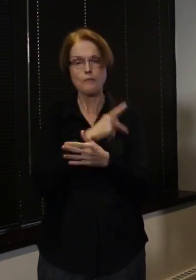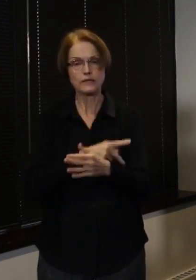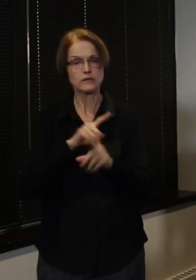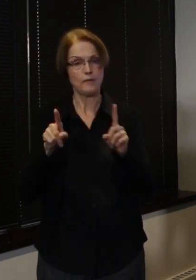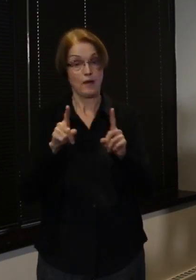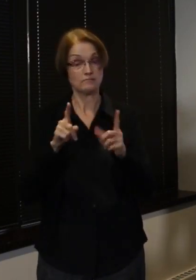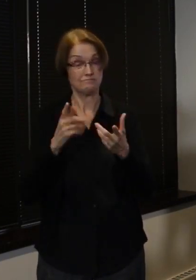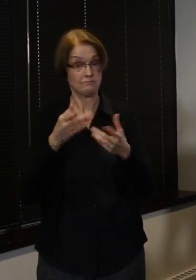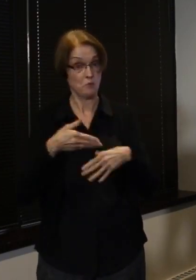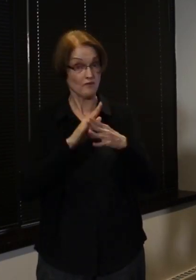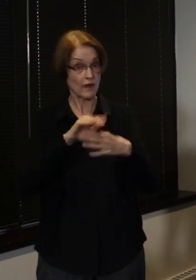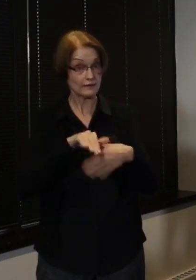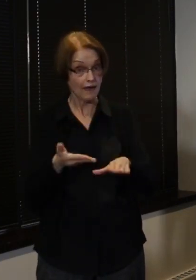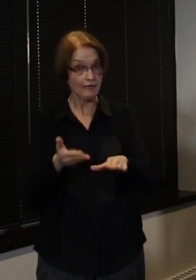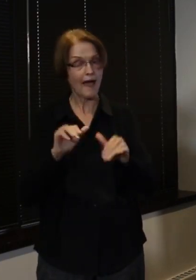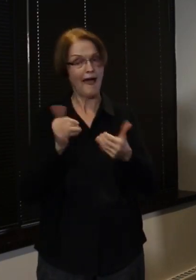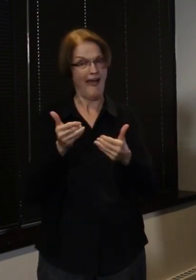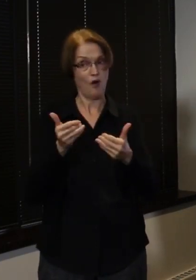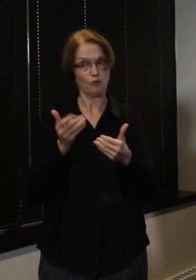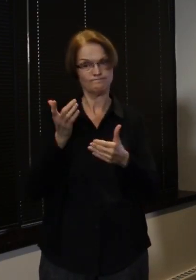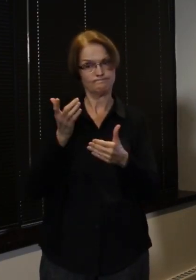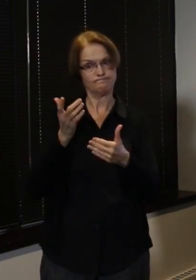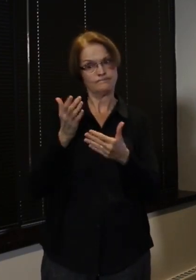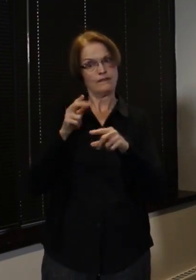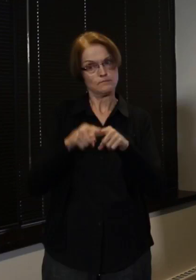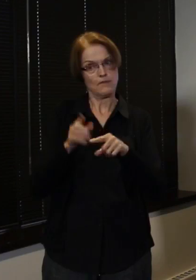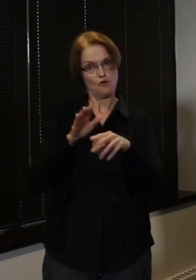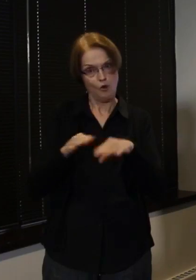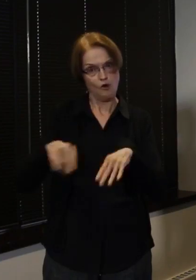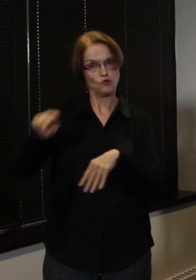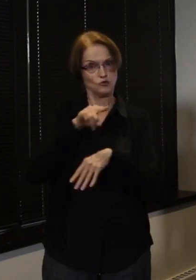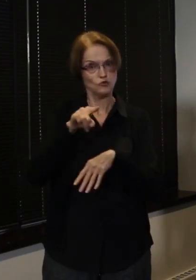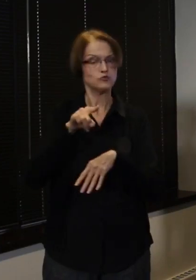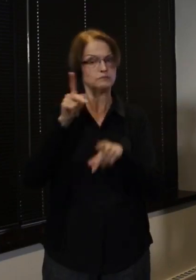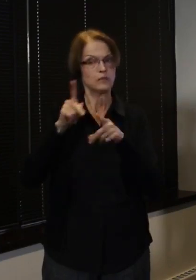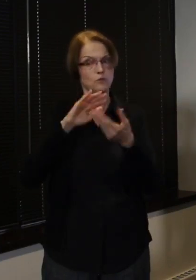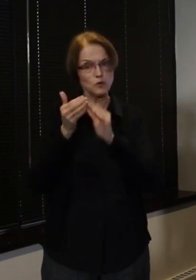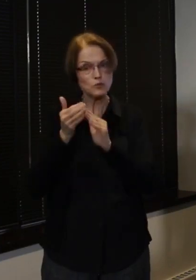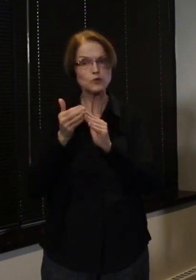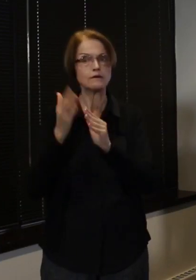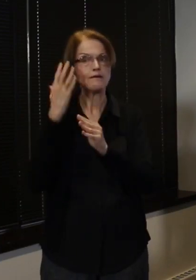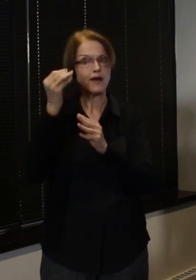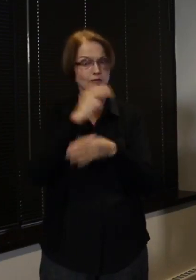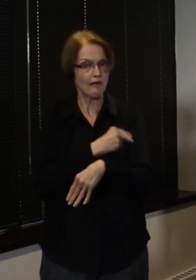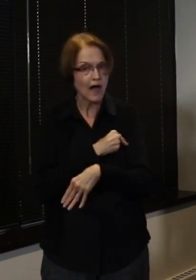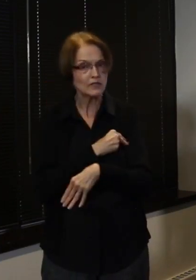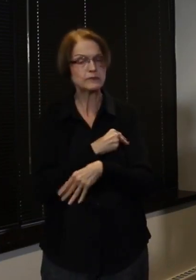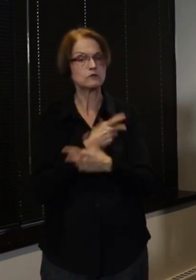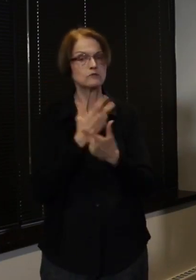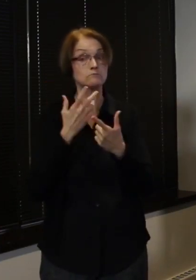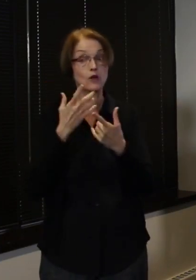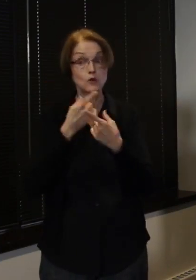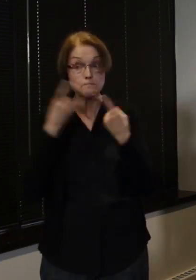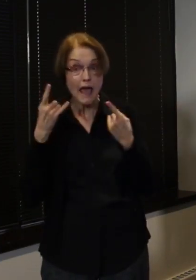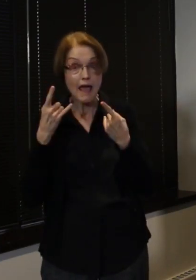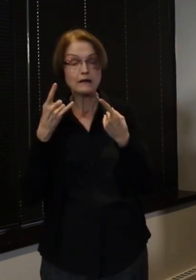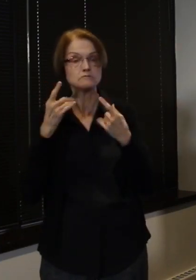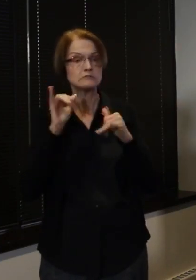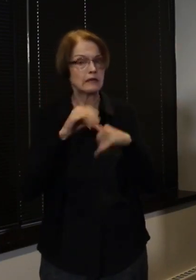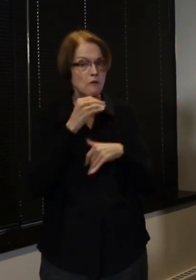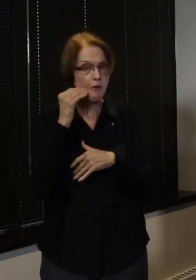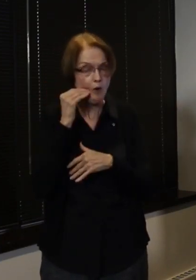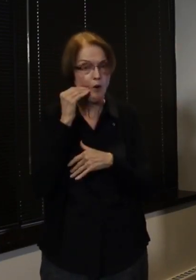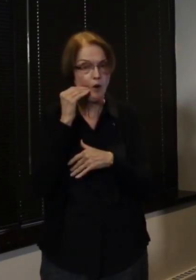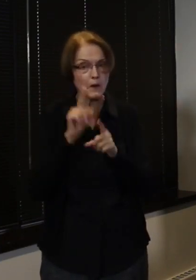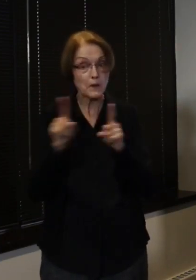those deaths also depends on everyone outside of the hospital. When more people wear masks, stay at home, and